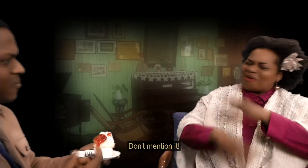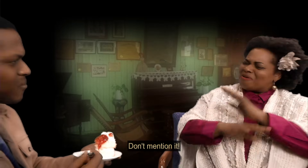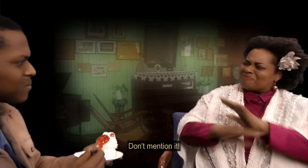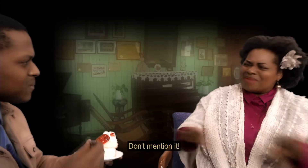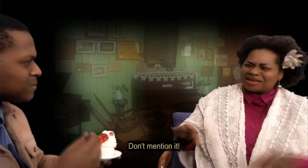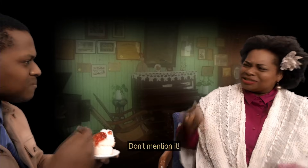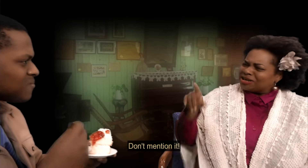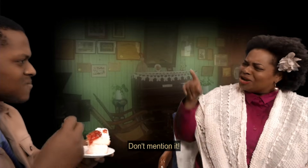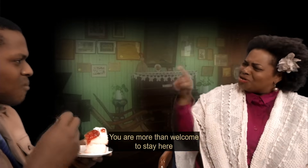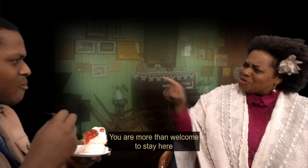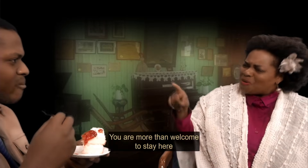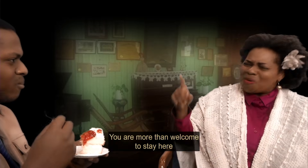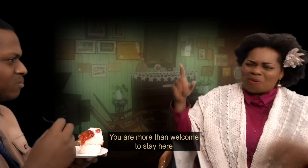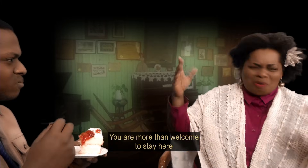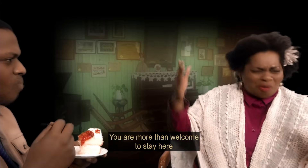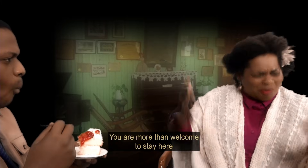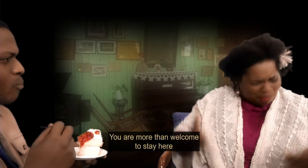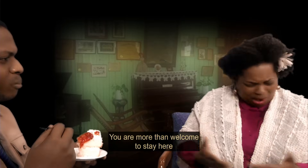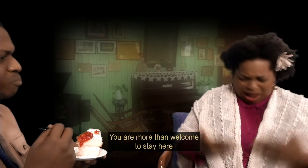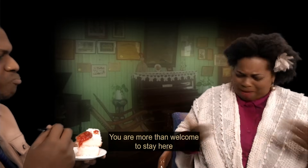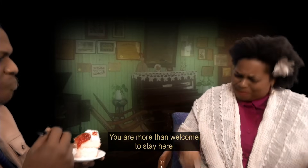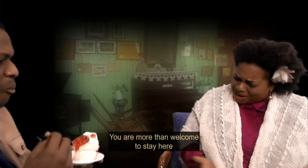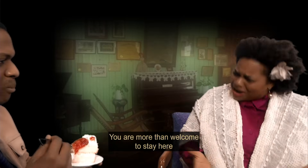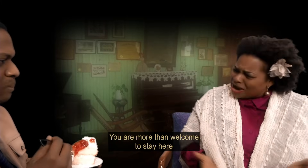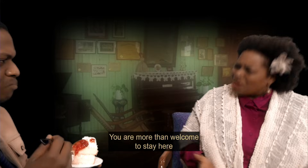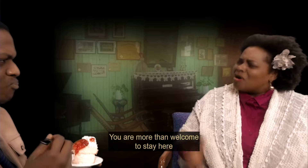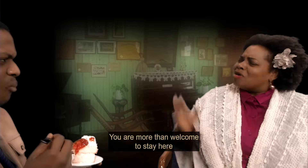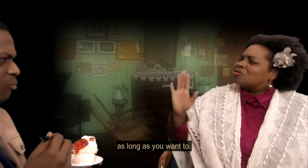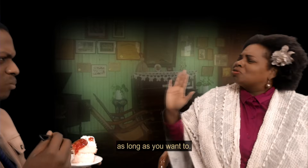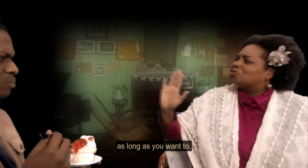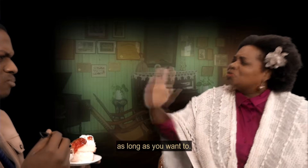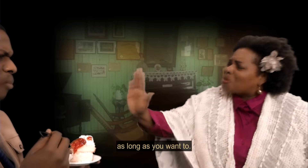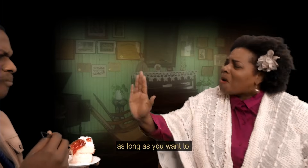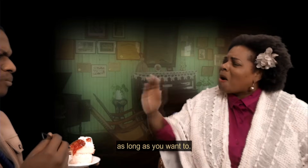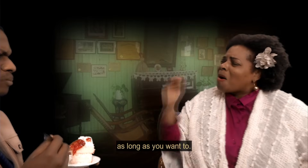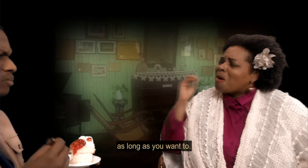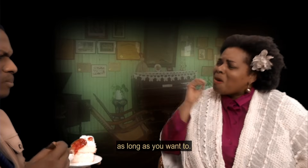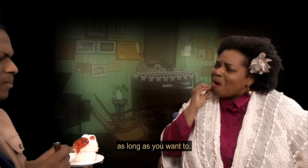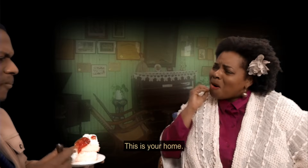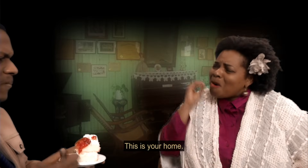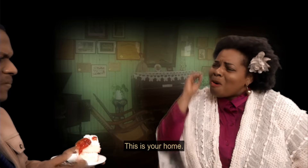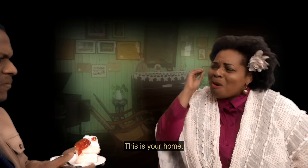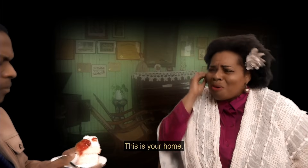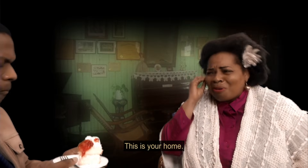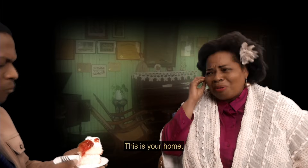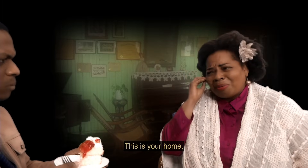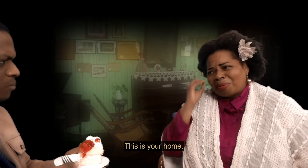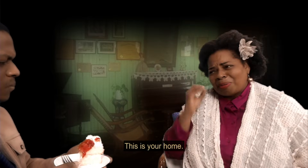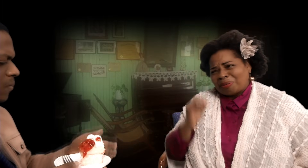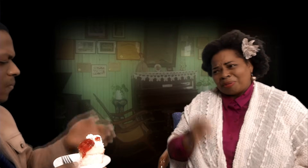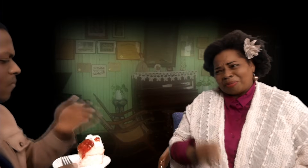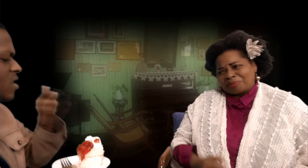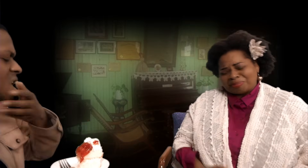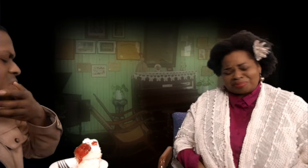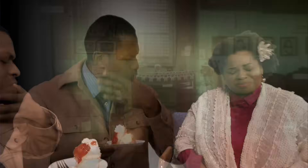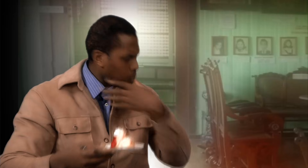Don't mention it. You are more than welcome to stay here as long as you want to. This is your home.